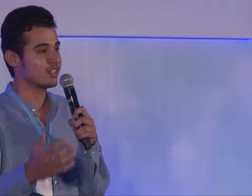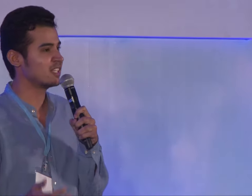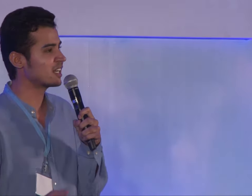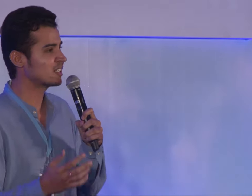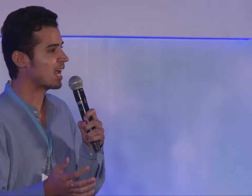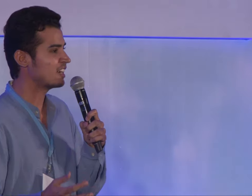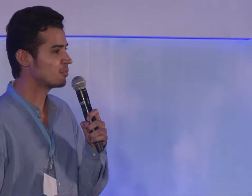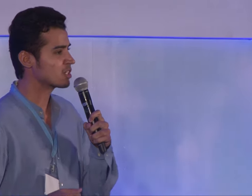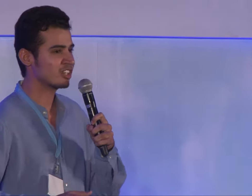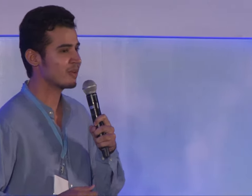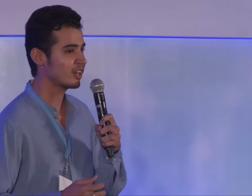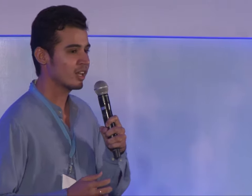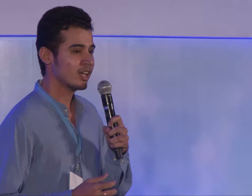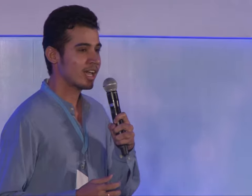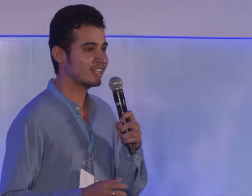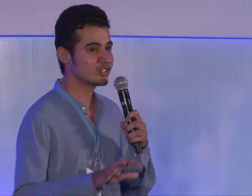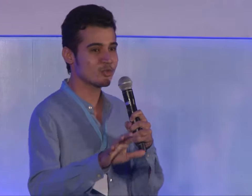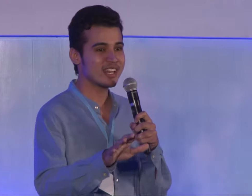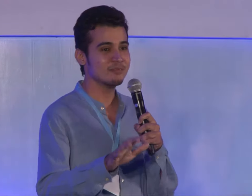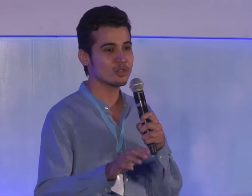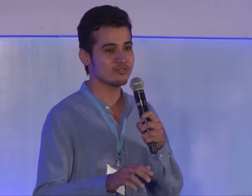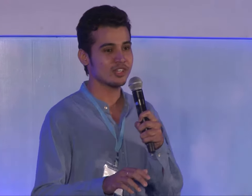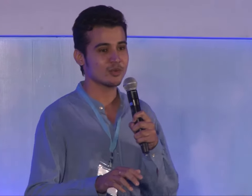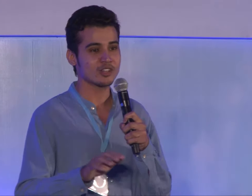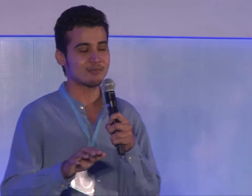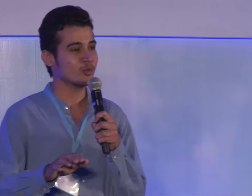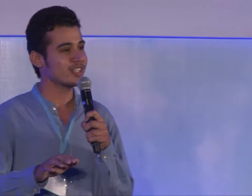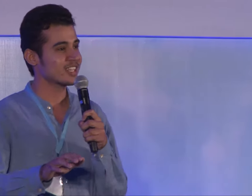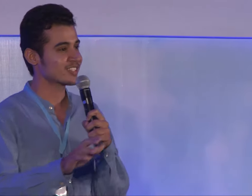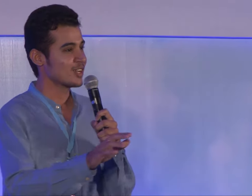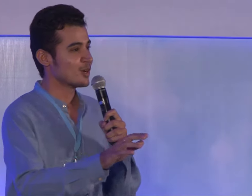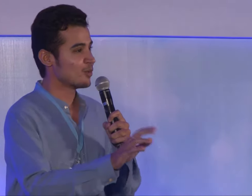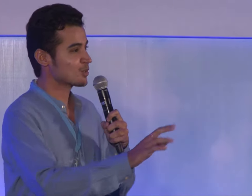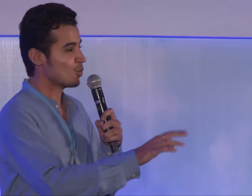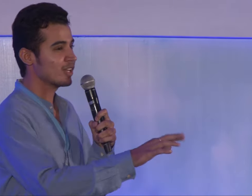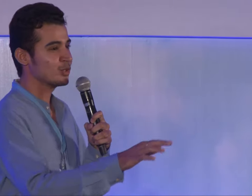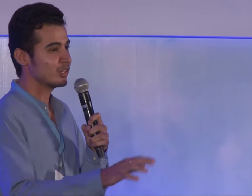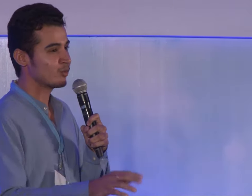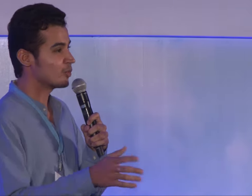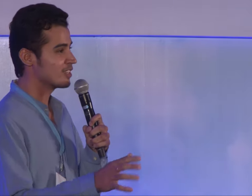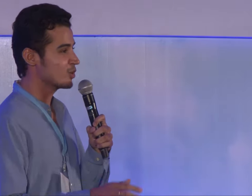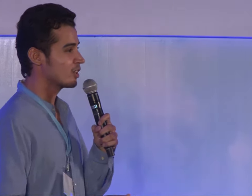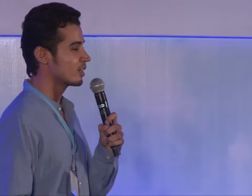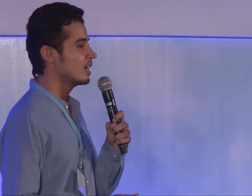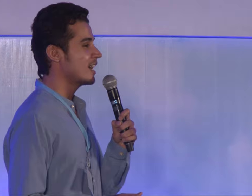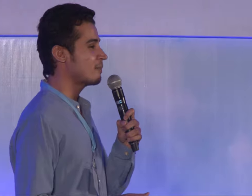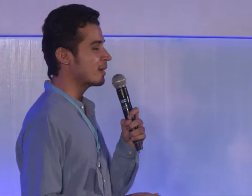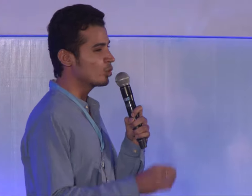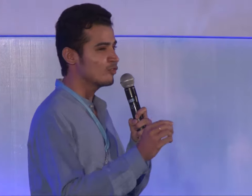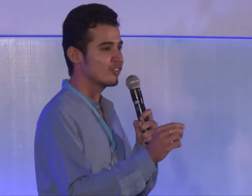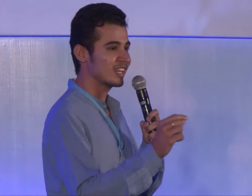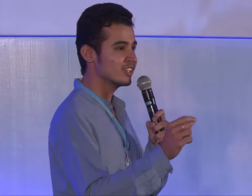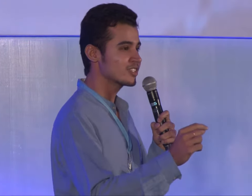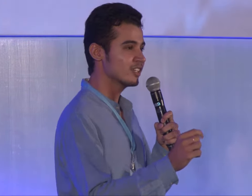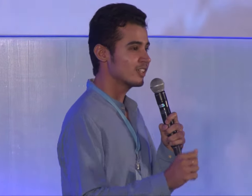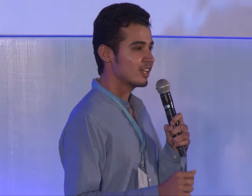of singlet-clad, muscled men. And this very imposing figure walks up to me and says, "Boss, what are you doing here? What brings you here?" And I'm like, "I'm